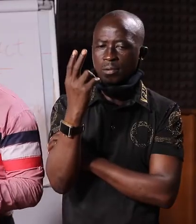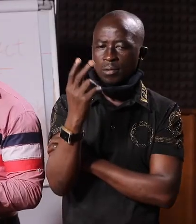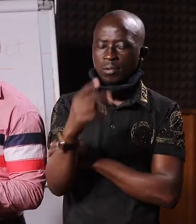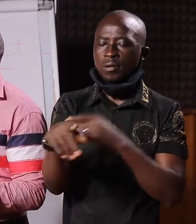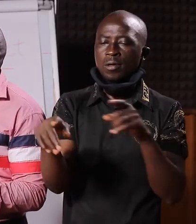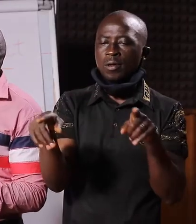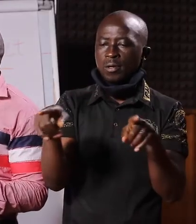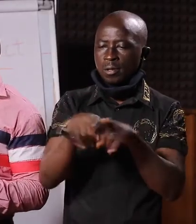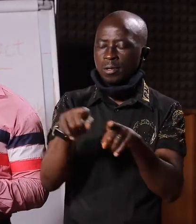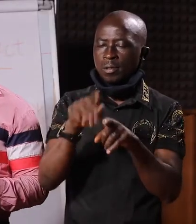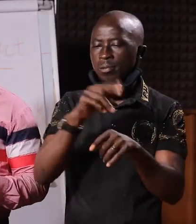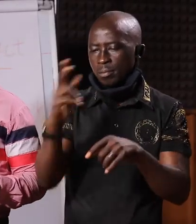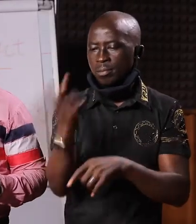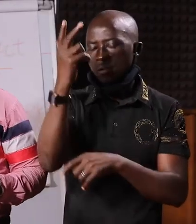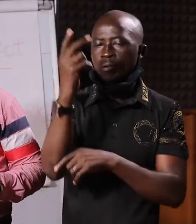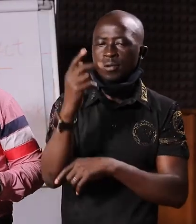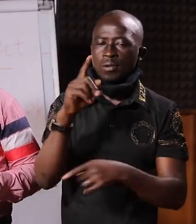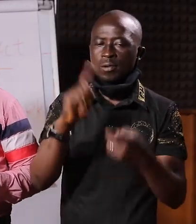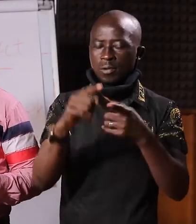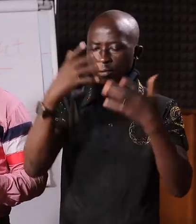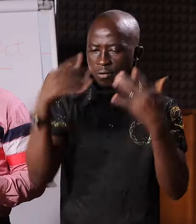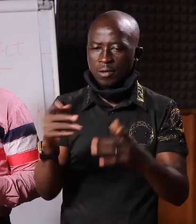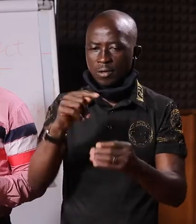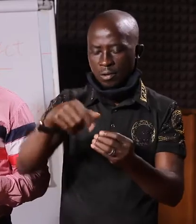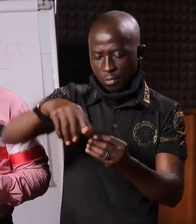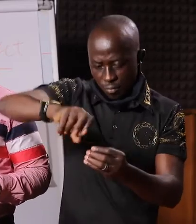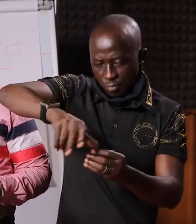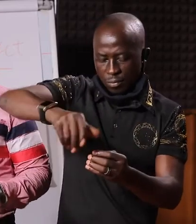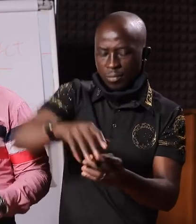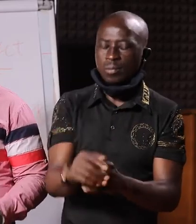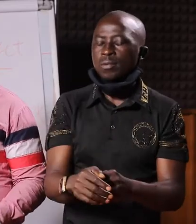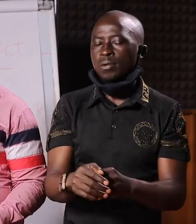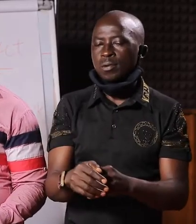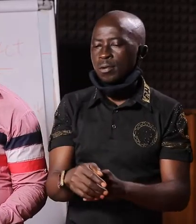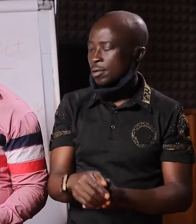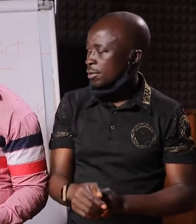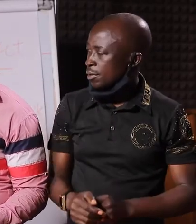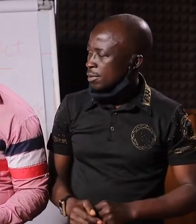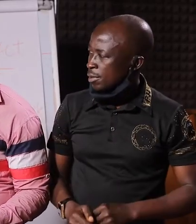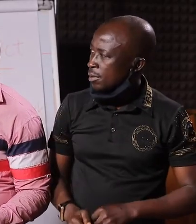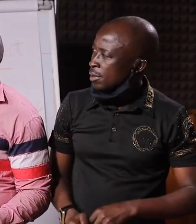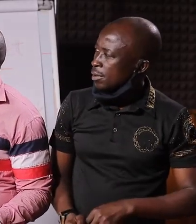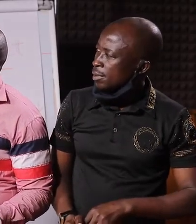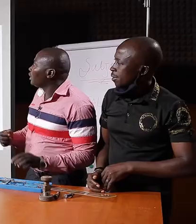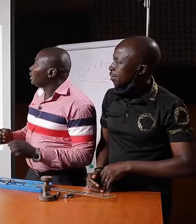as well as the third tap to finish the hole or to finish the thread.